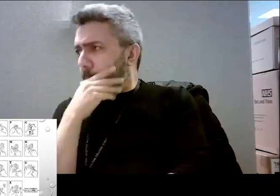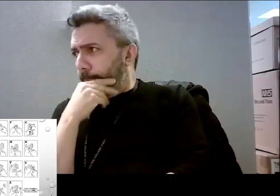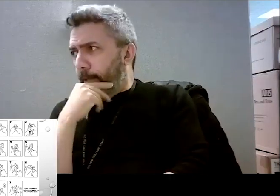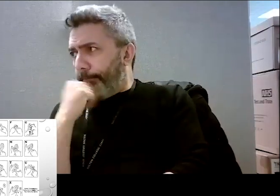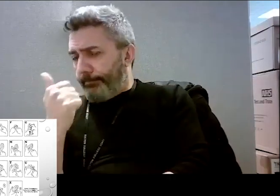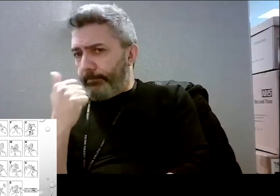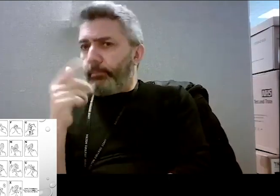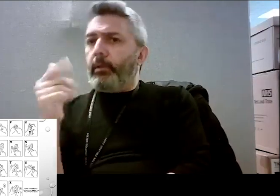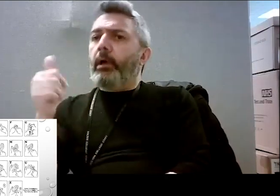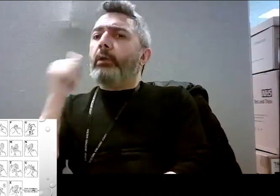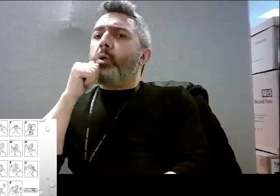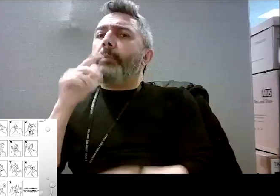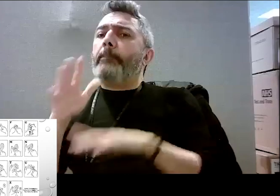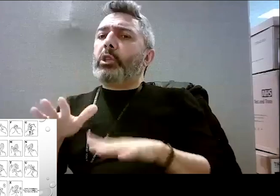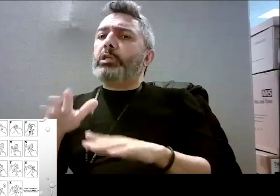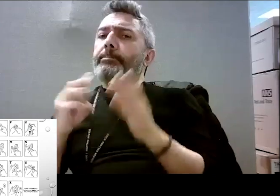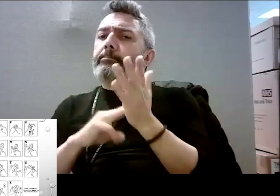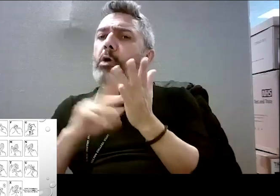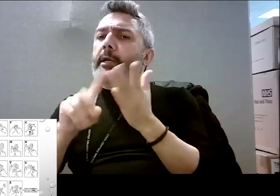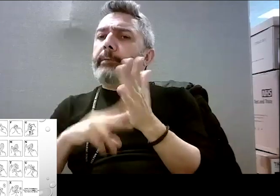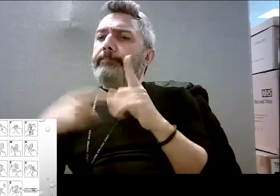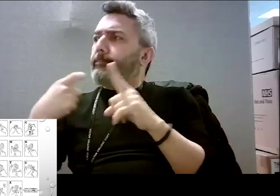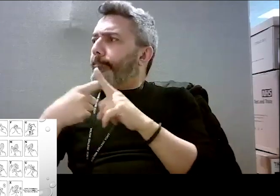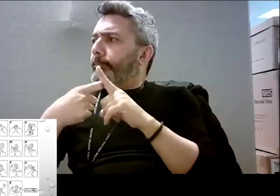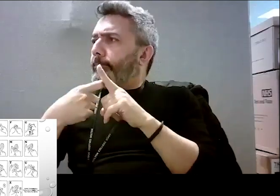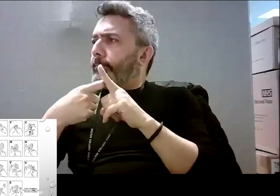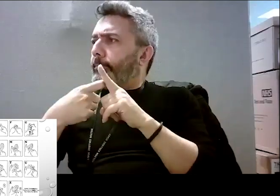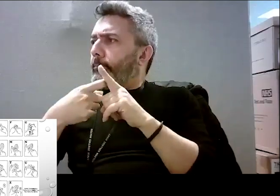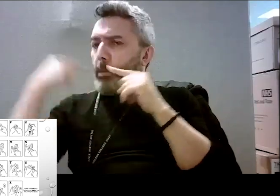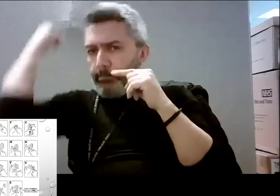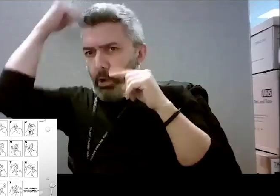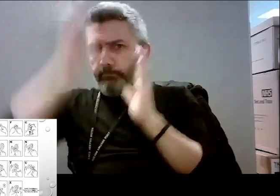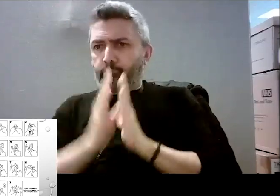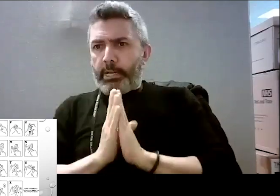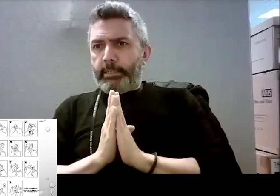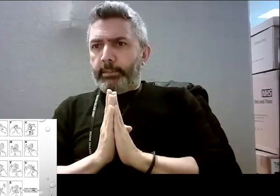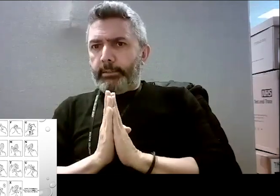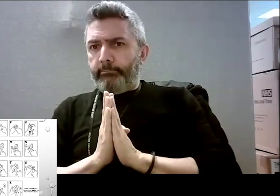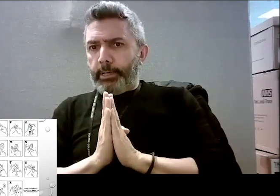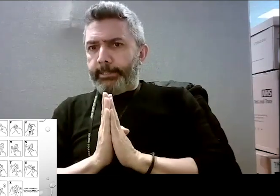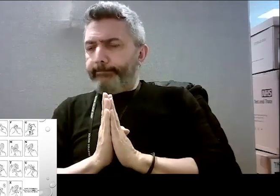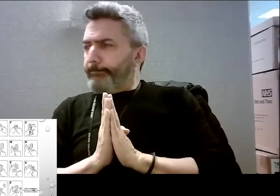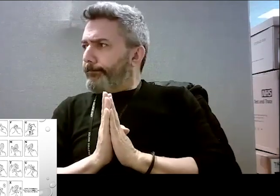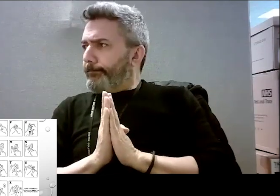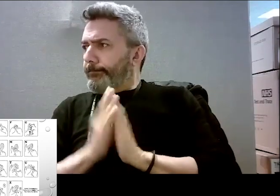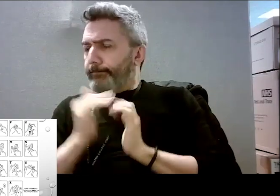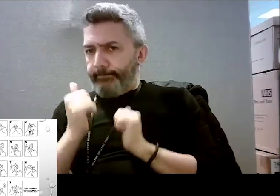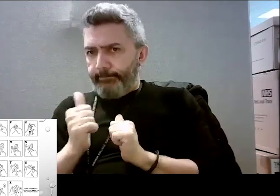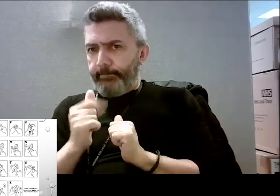15th or 16th century with the monks in Britain.